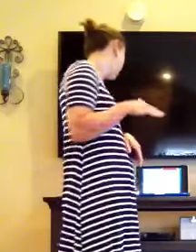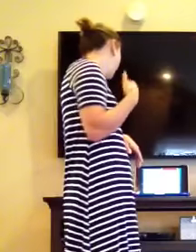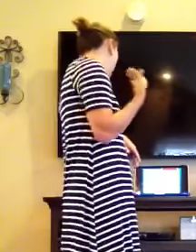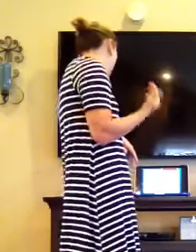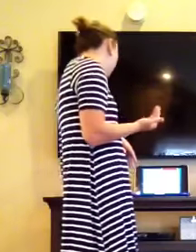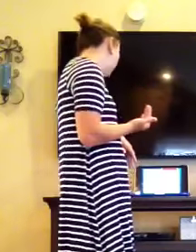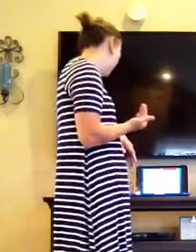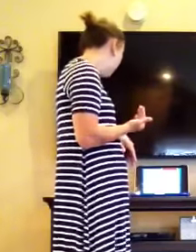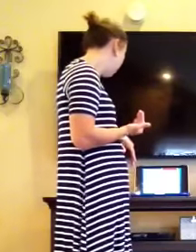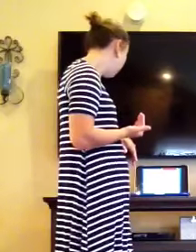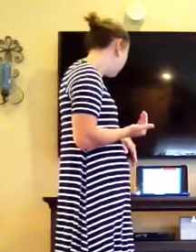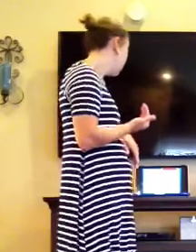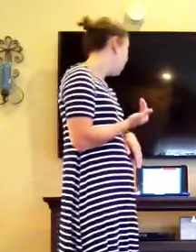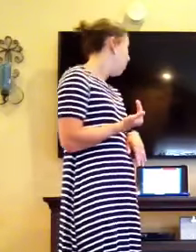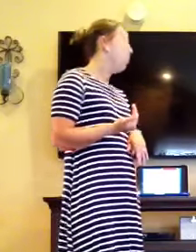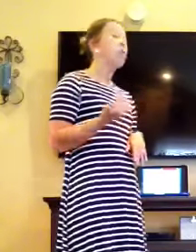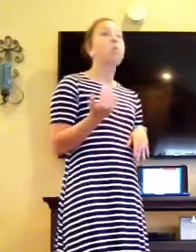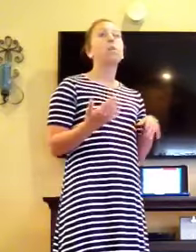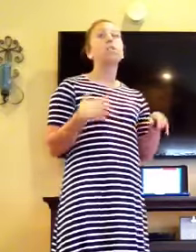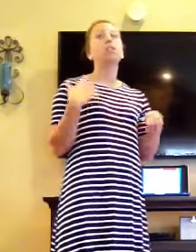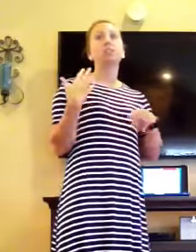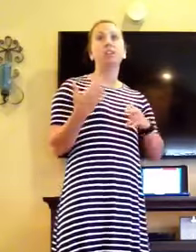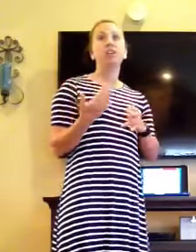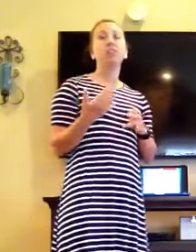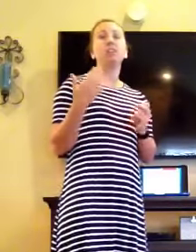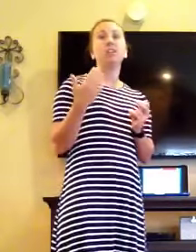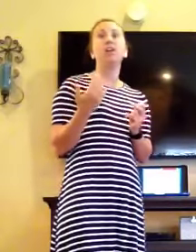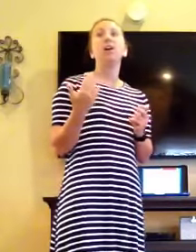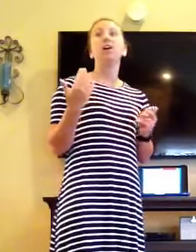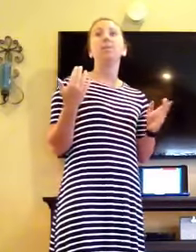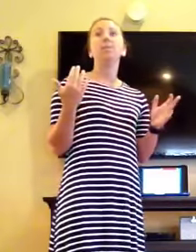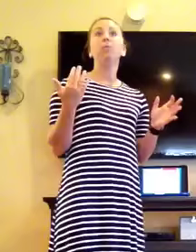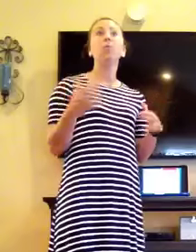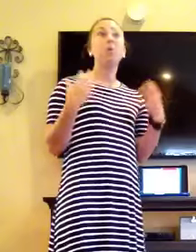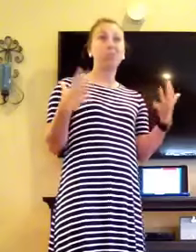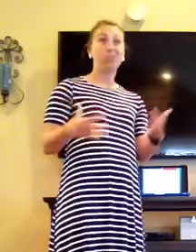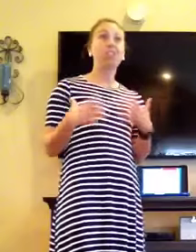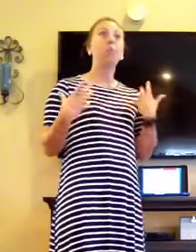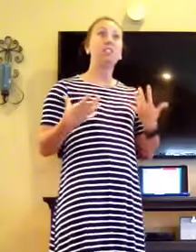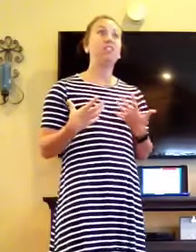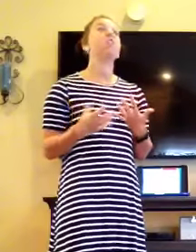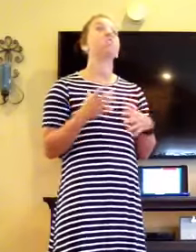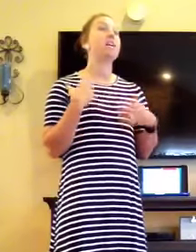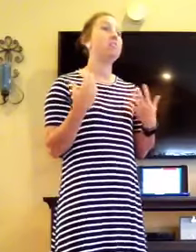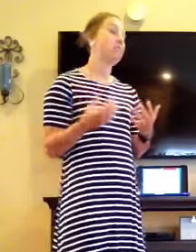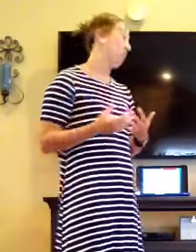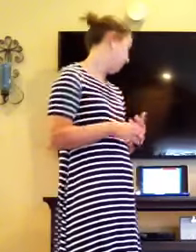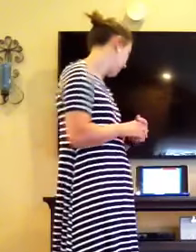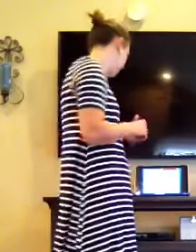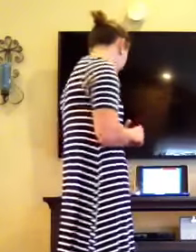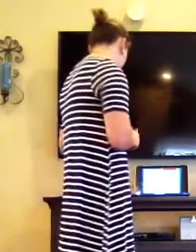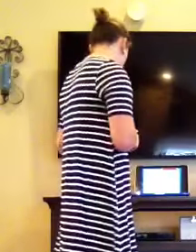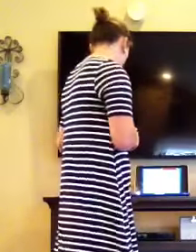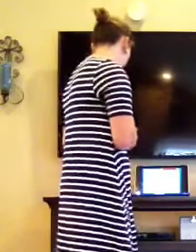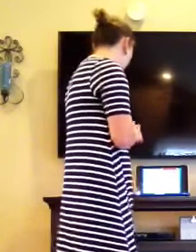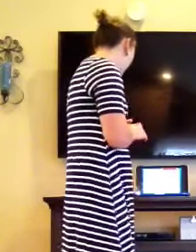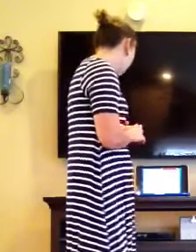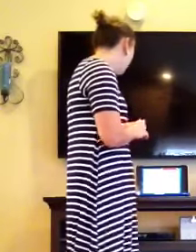but also we're going to discuss what we're still wasting on and how to solve that. The group